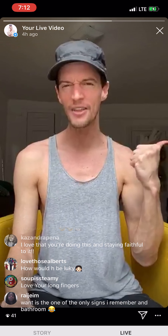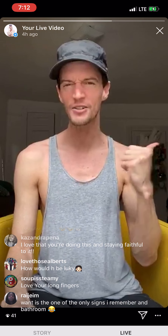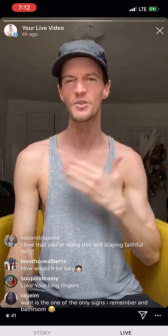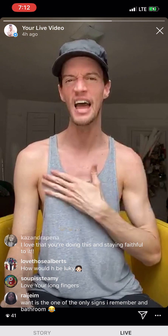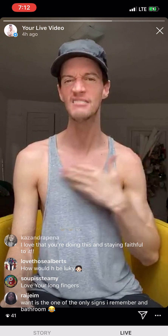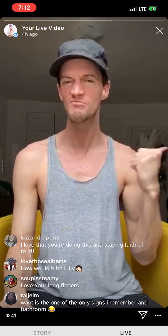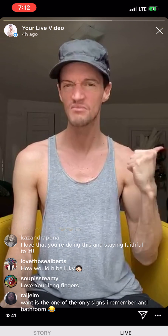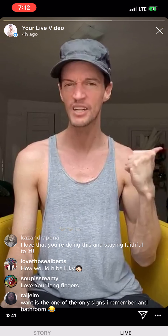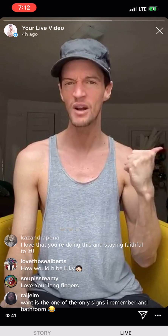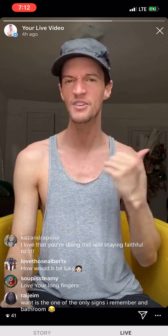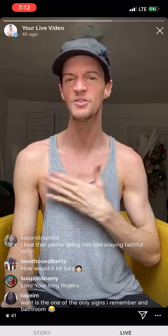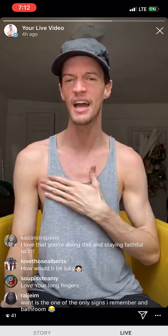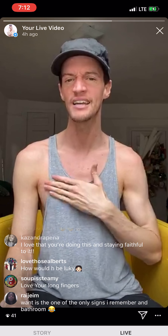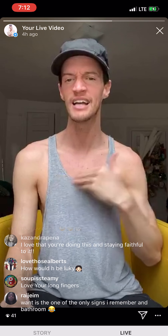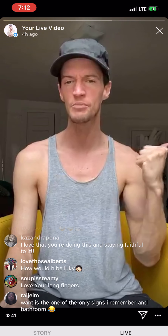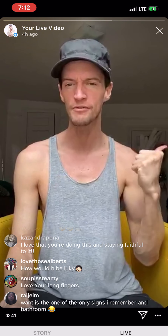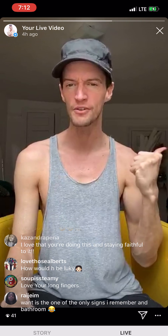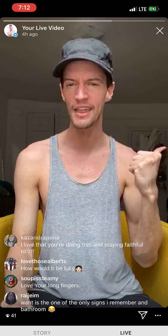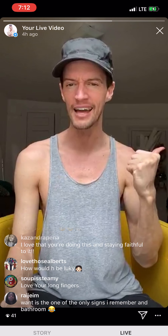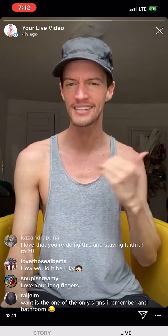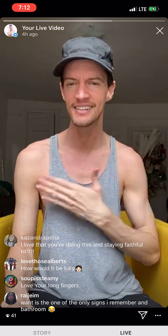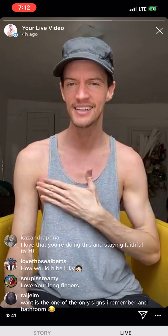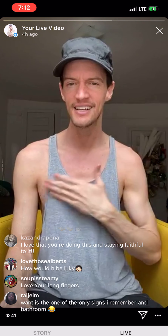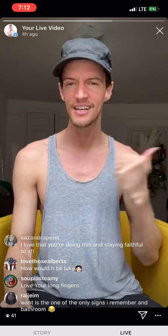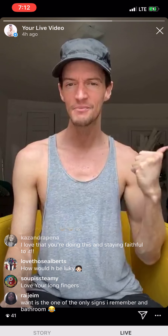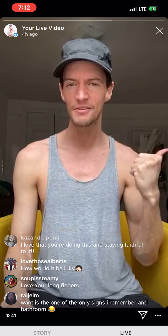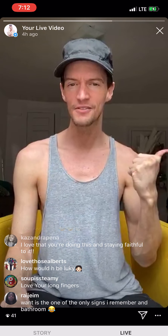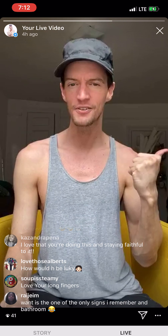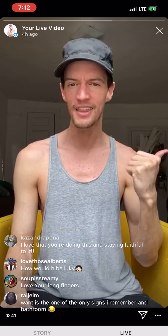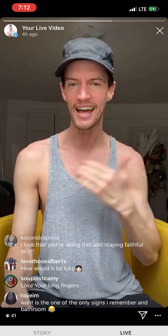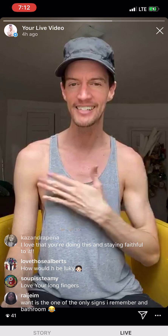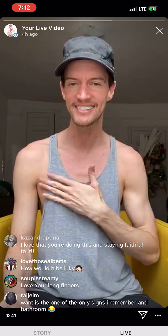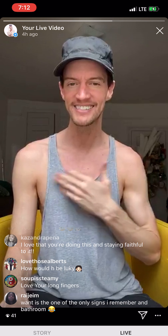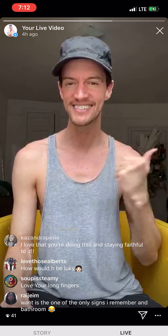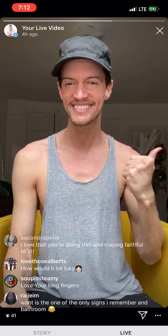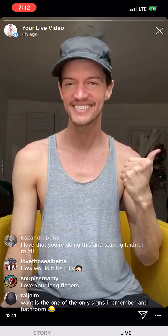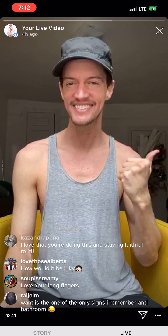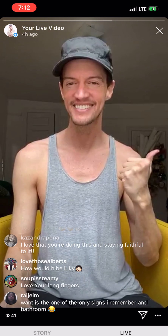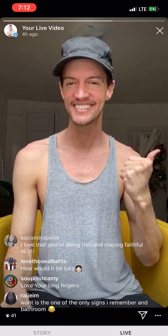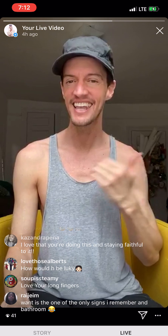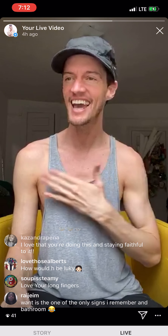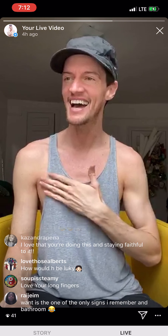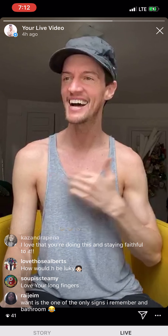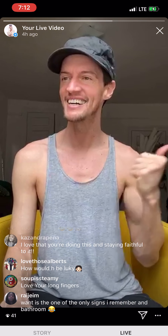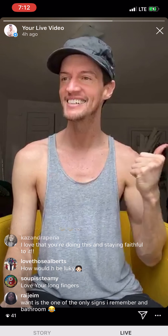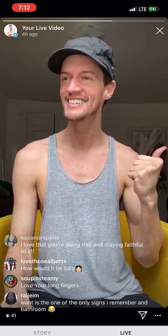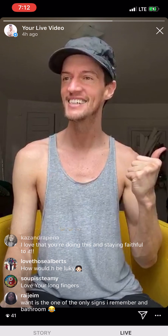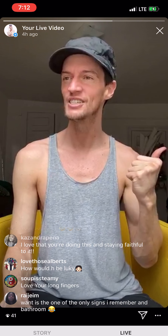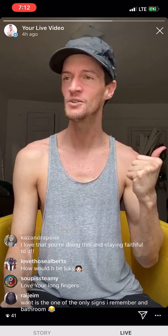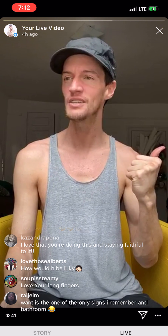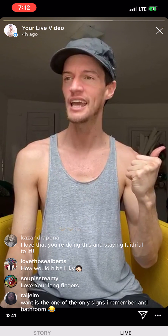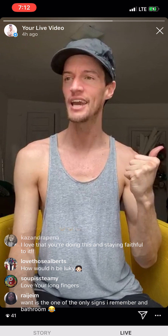do that. I'd rather do that. I'd prefer that. Prefer that. Yeah. Don't care.